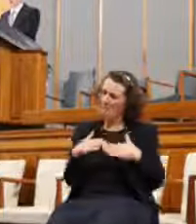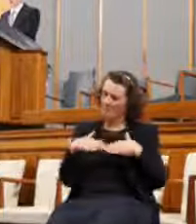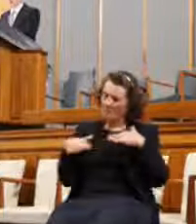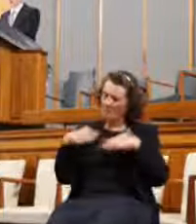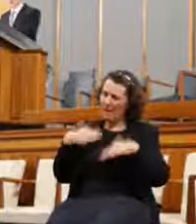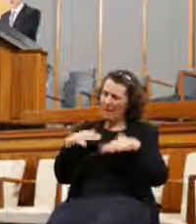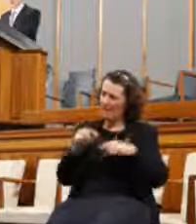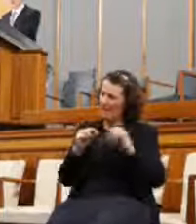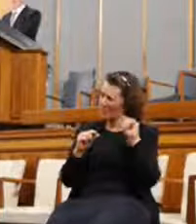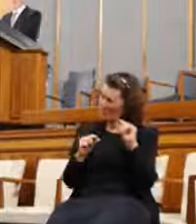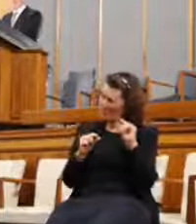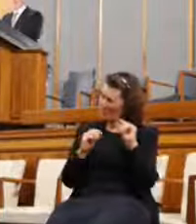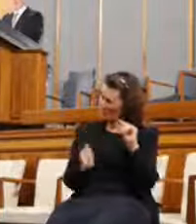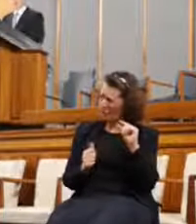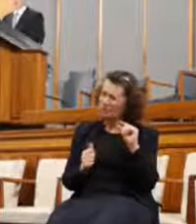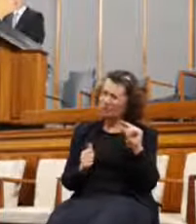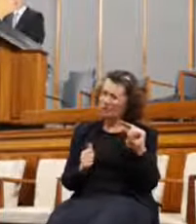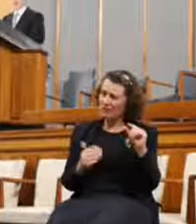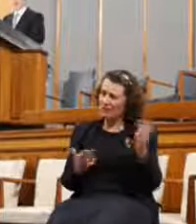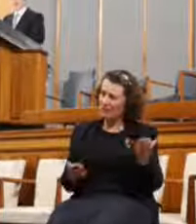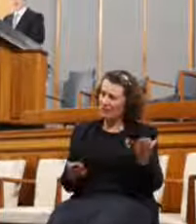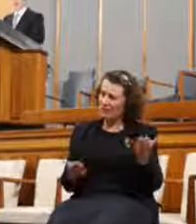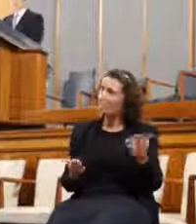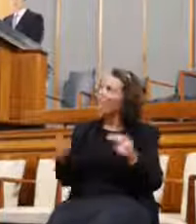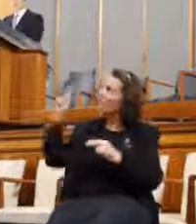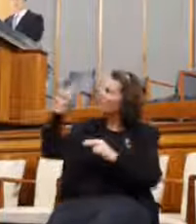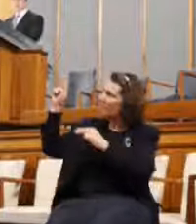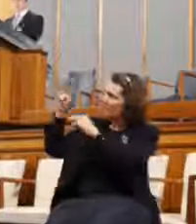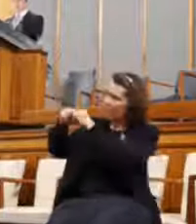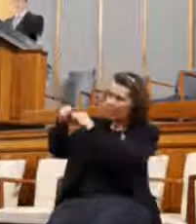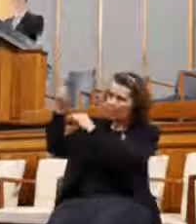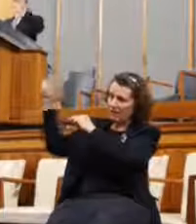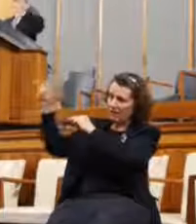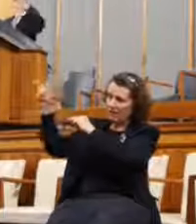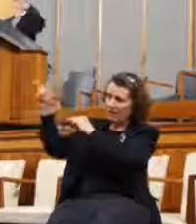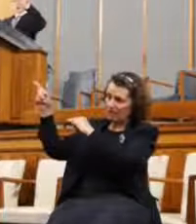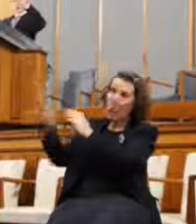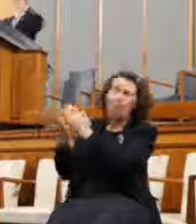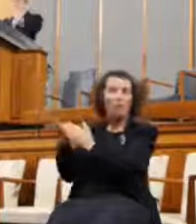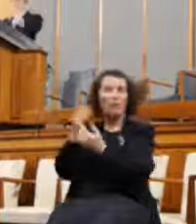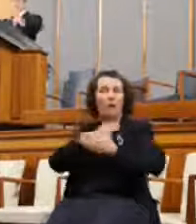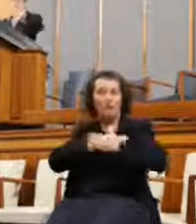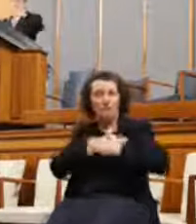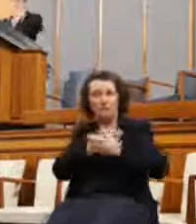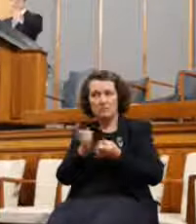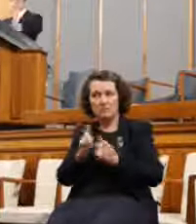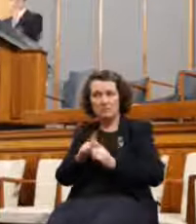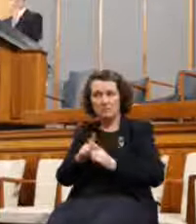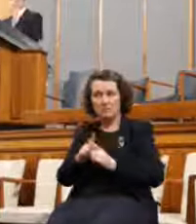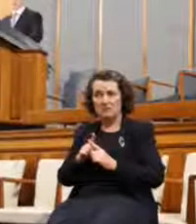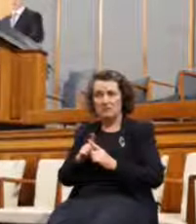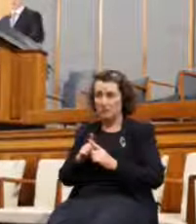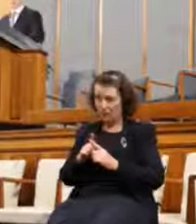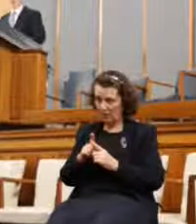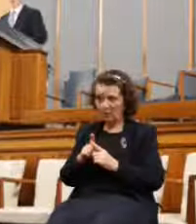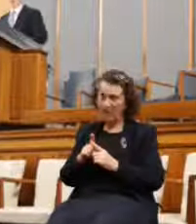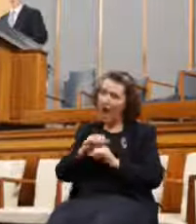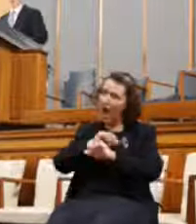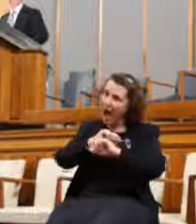soul, as the Father, in love, put upon him all the guilt of all